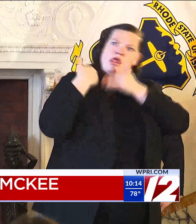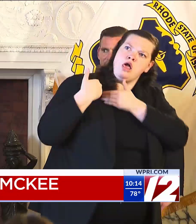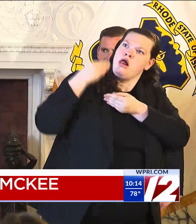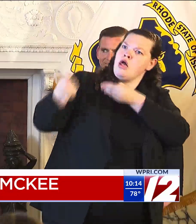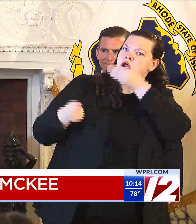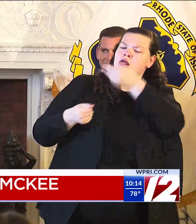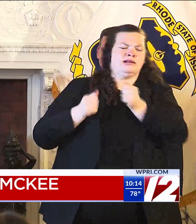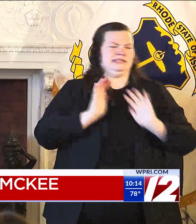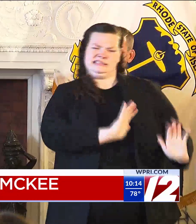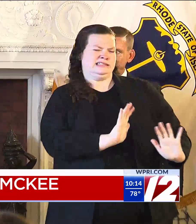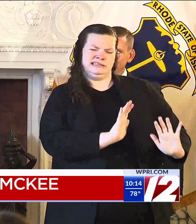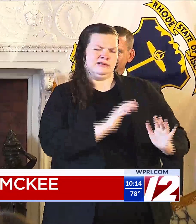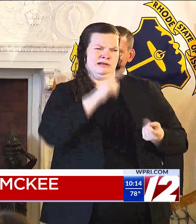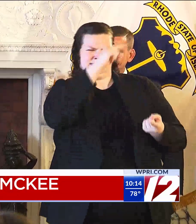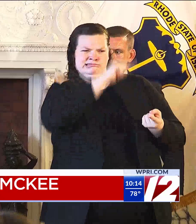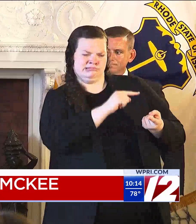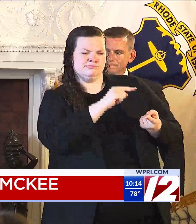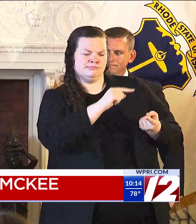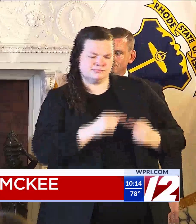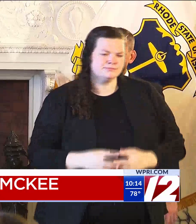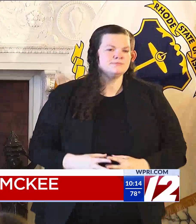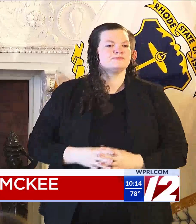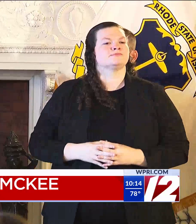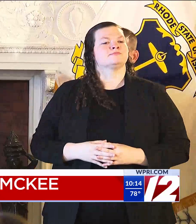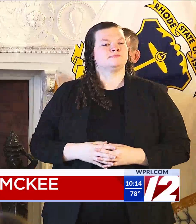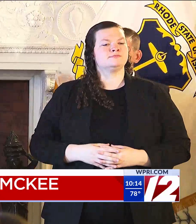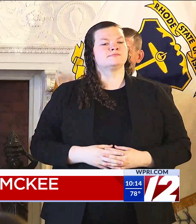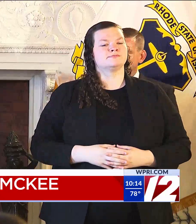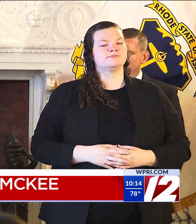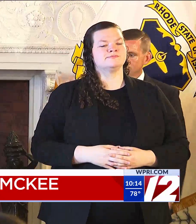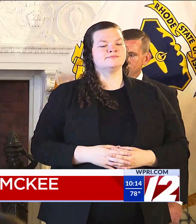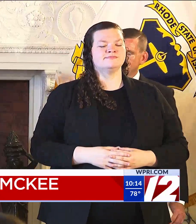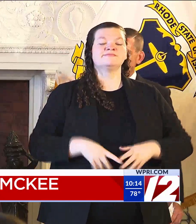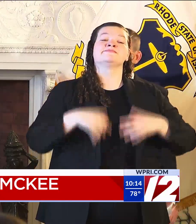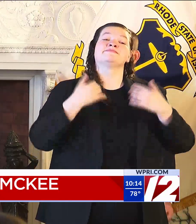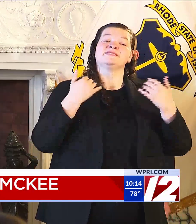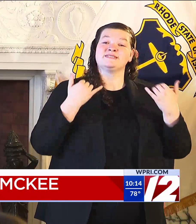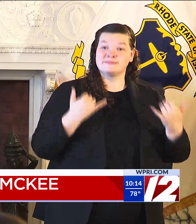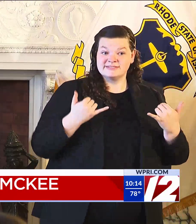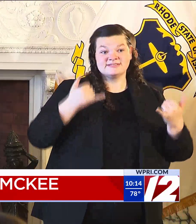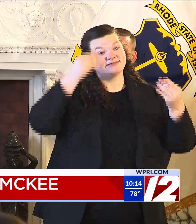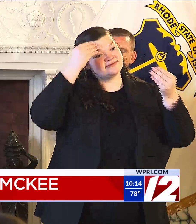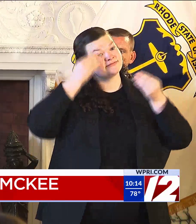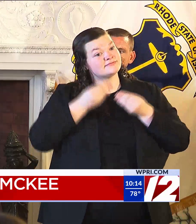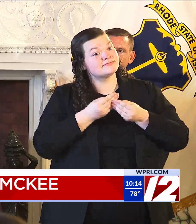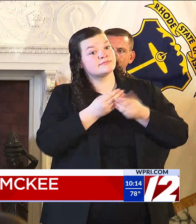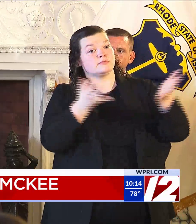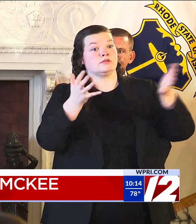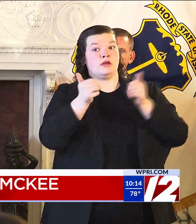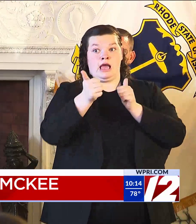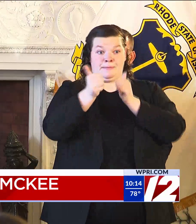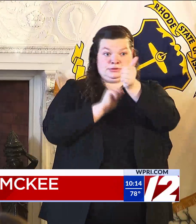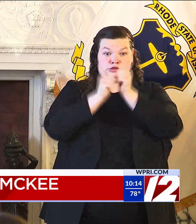Today, that competition has produced results.